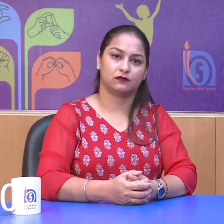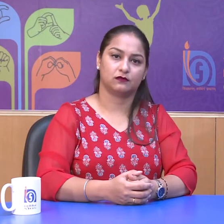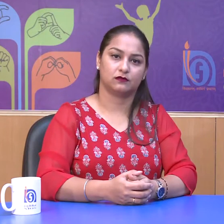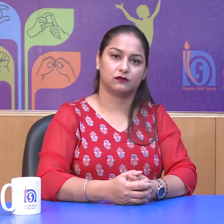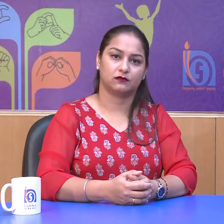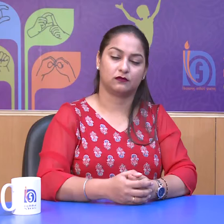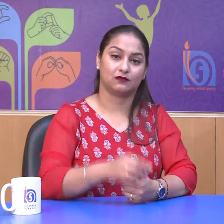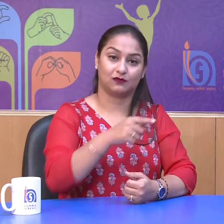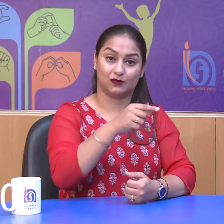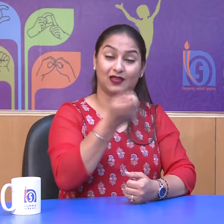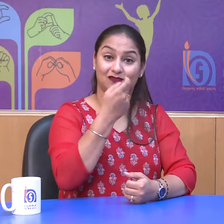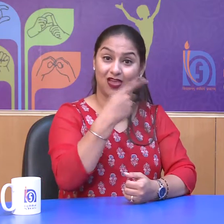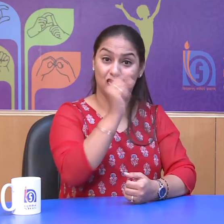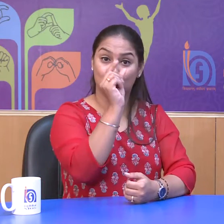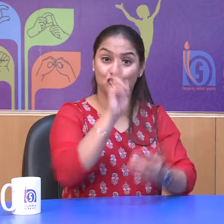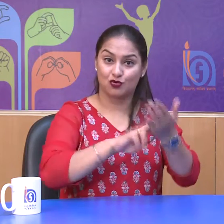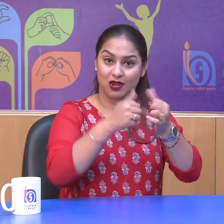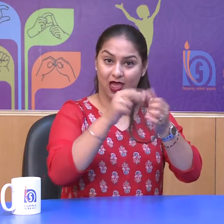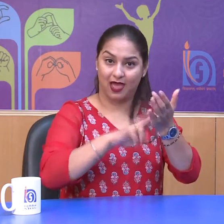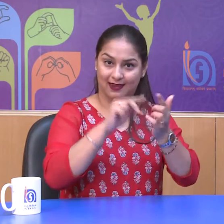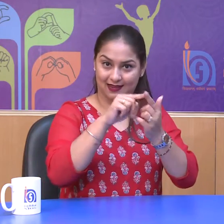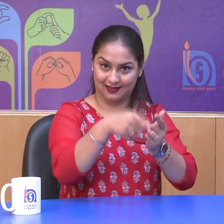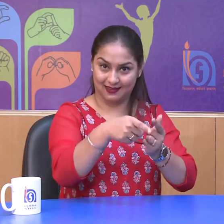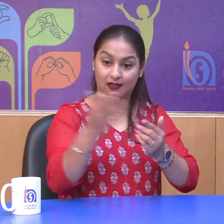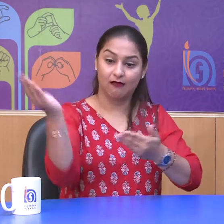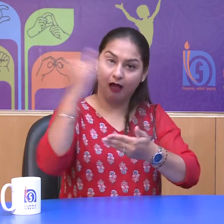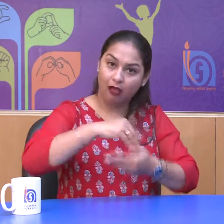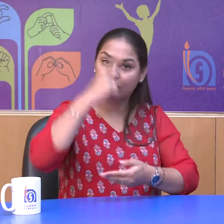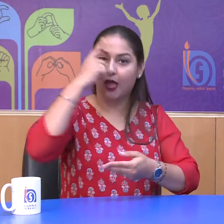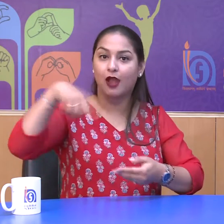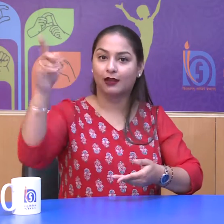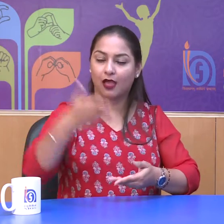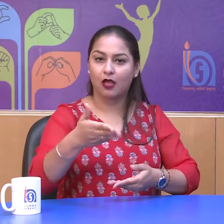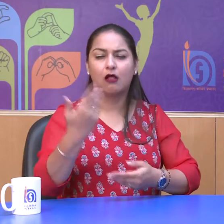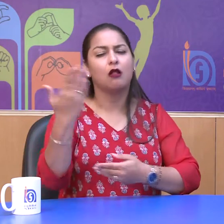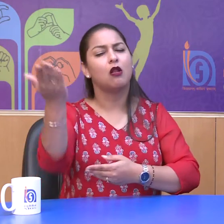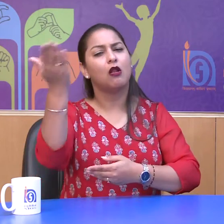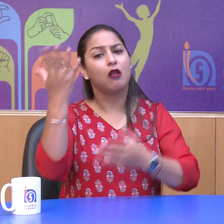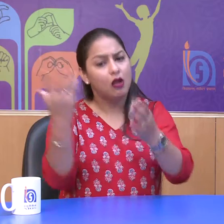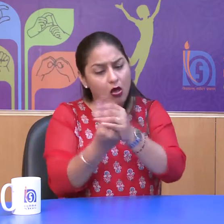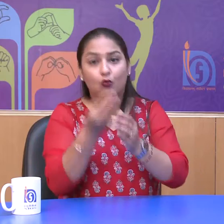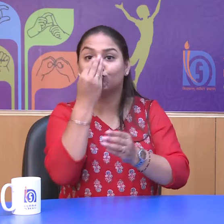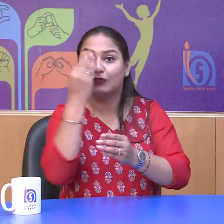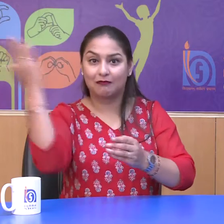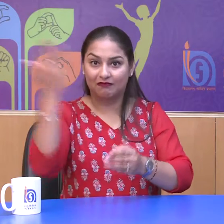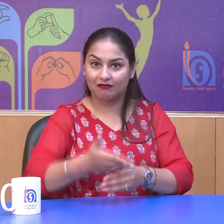The Unani medicine system came to India along with the Muslims